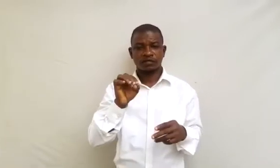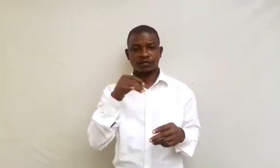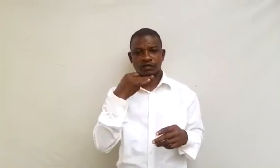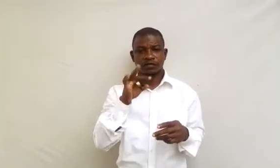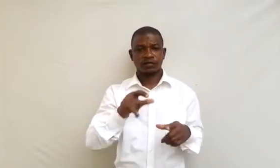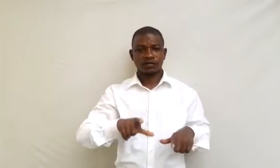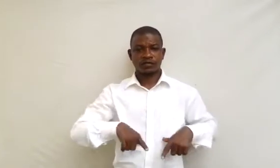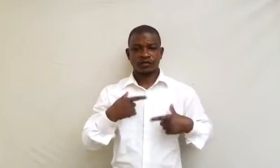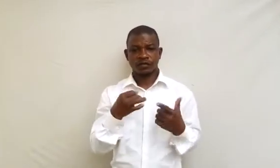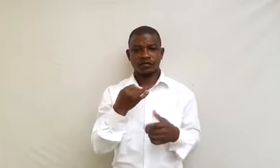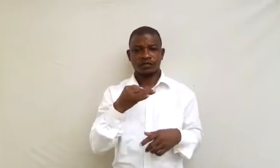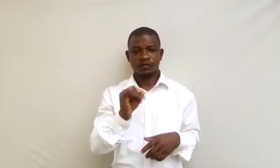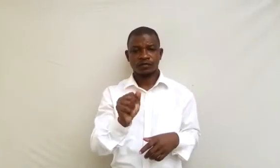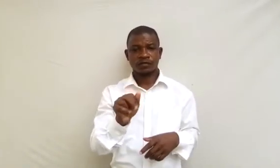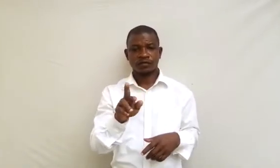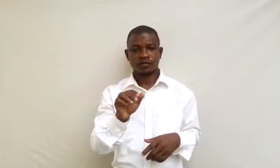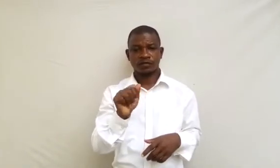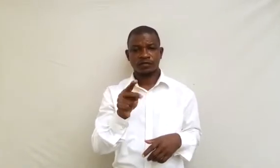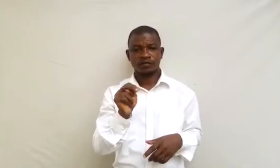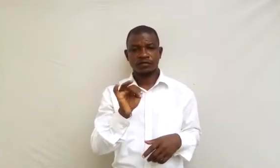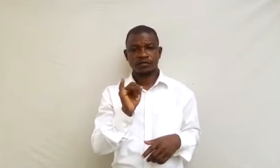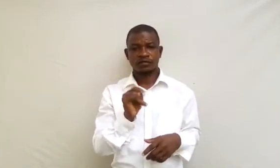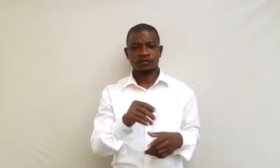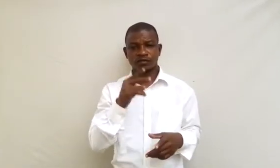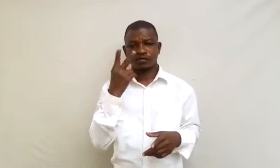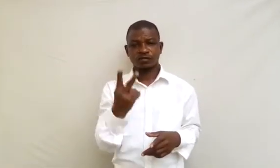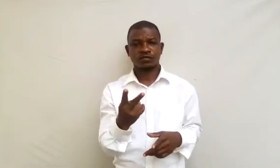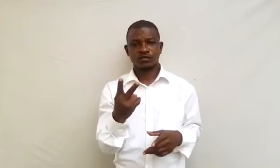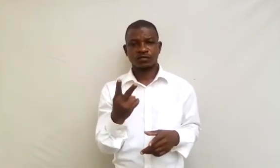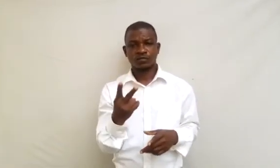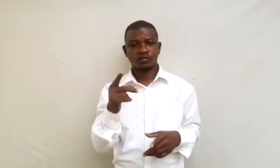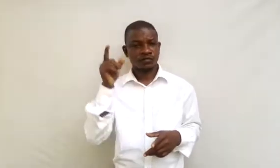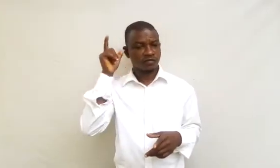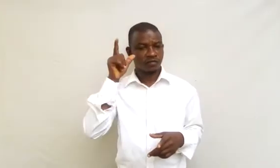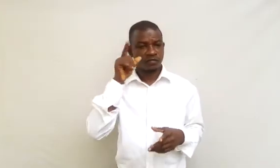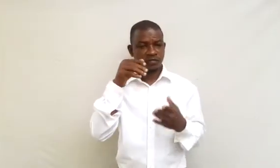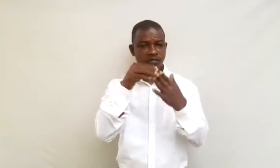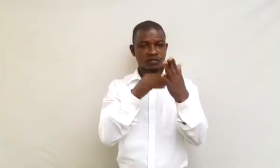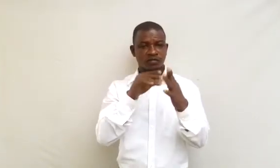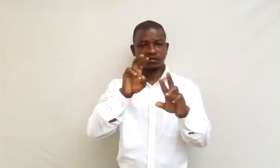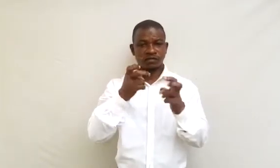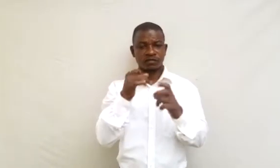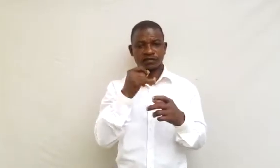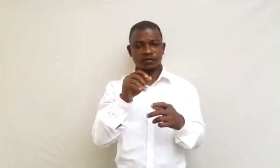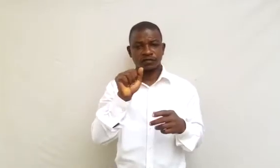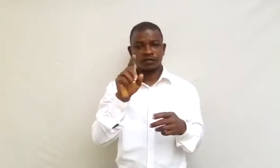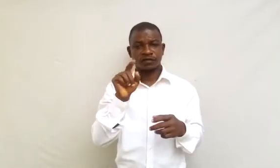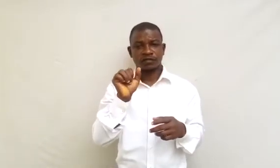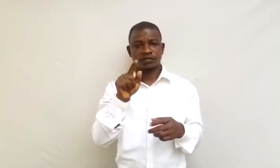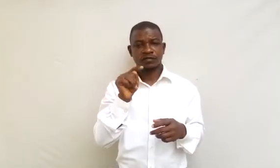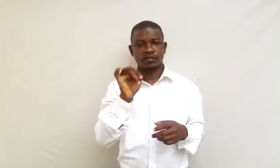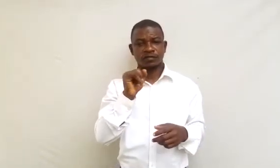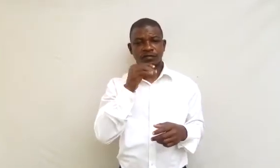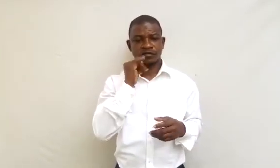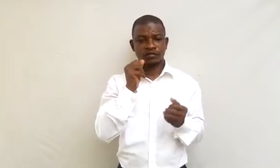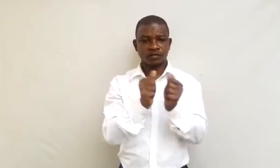an organism. 2. List types of adaptation with an